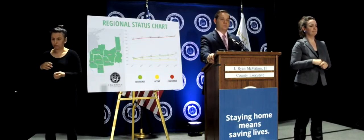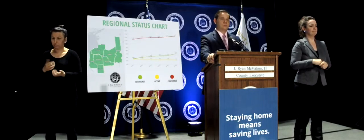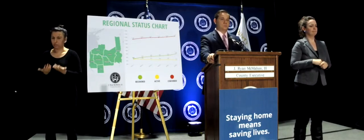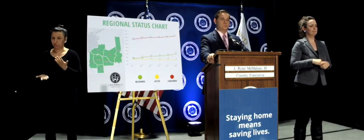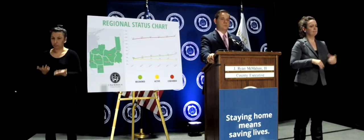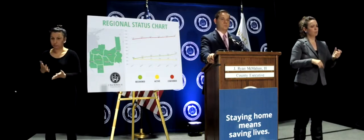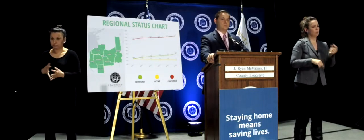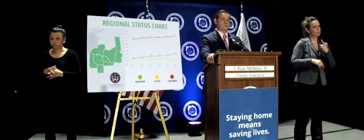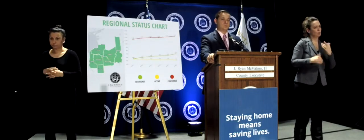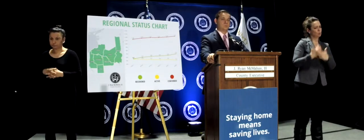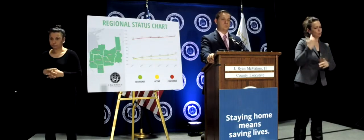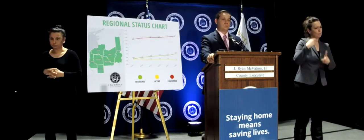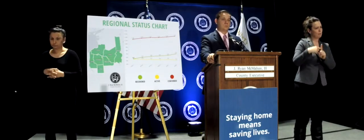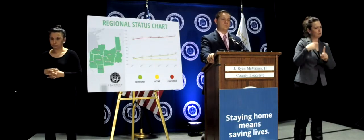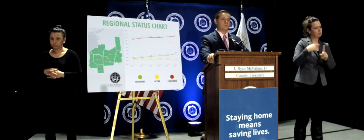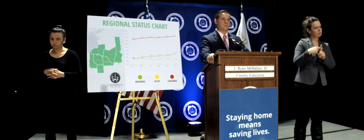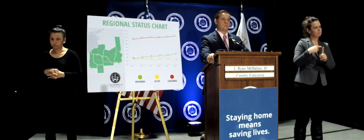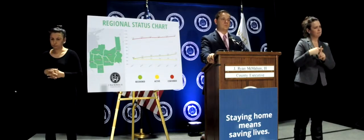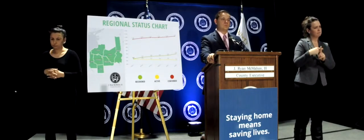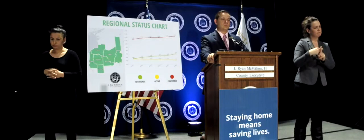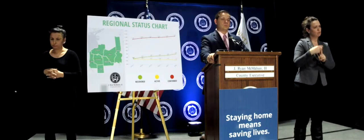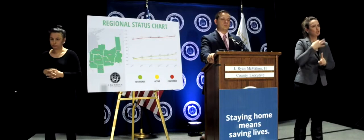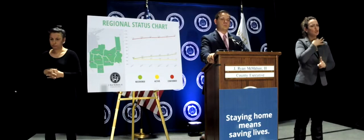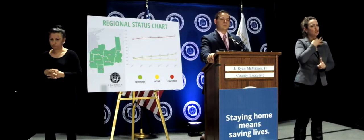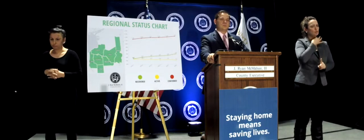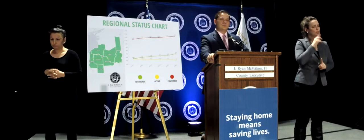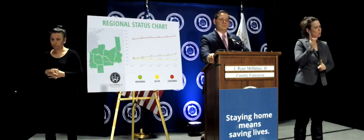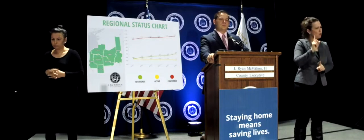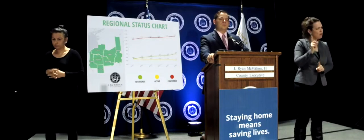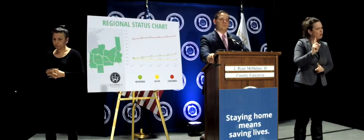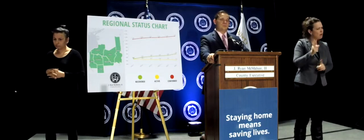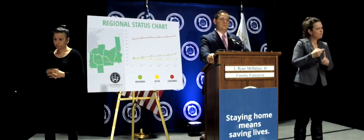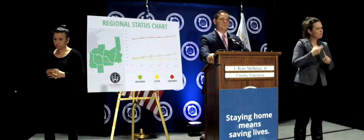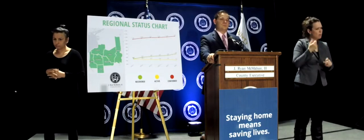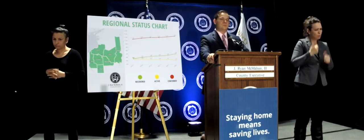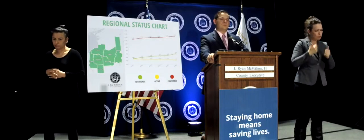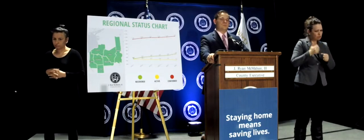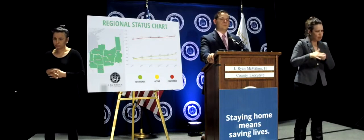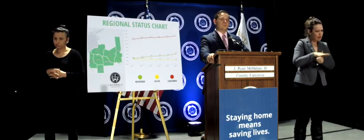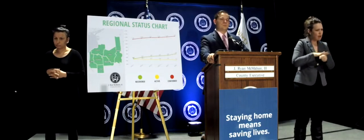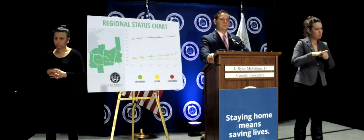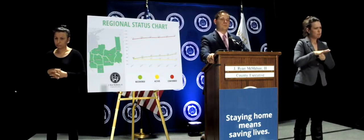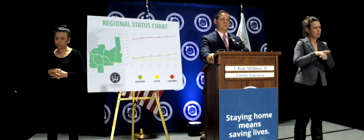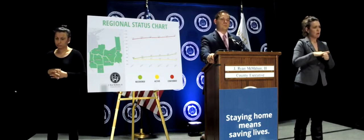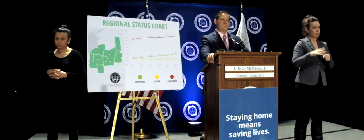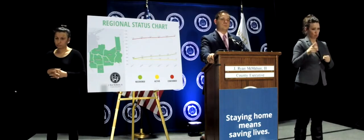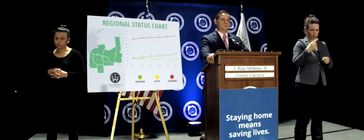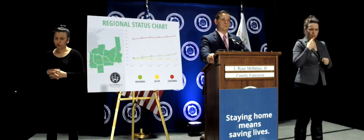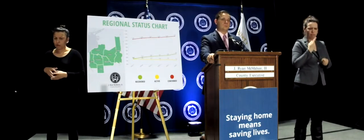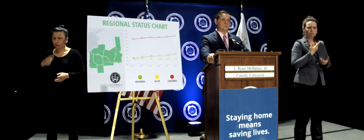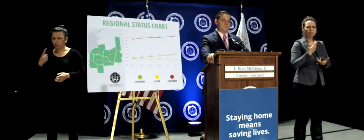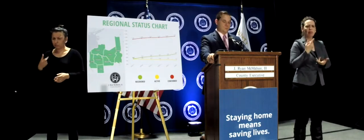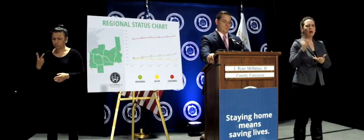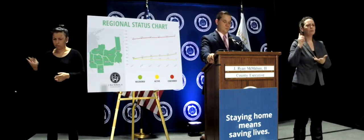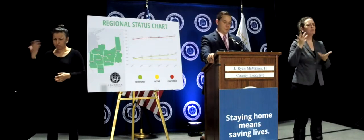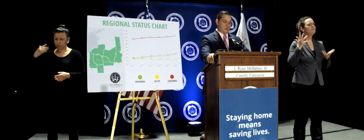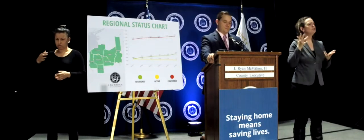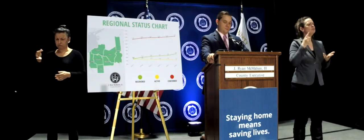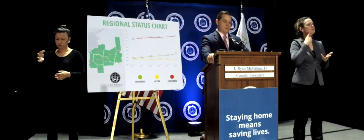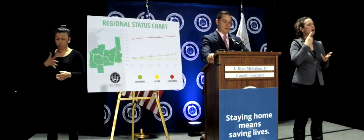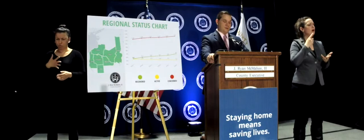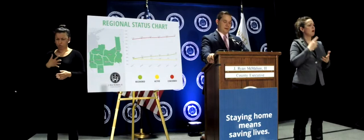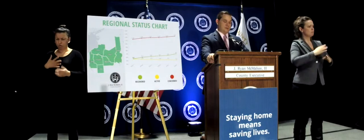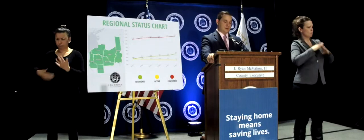cases. Are we still seeing preventable cases, or is the majority this kind of highly dense places like residential buildings?